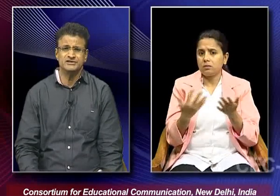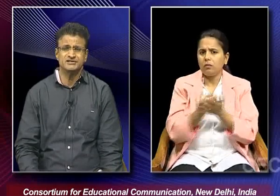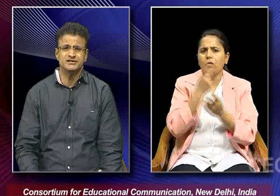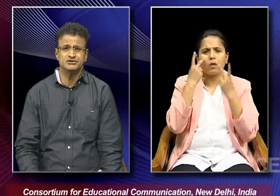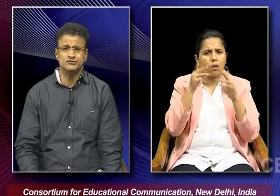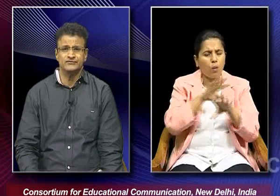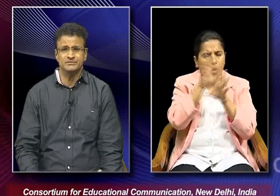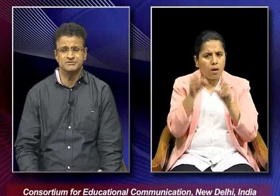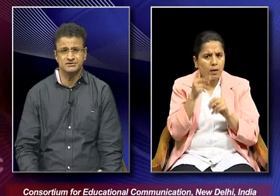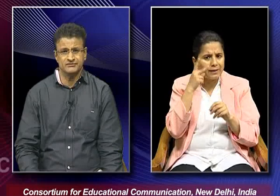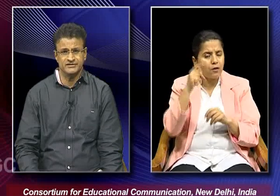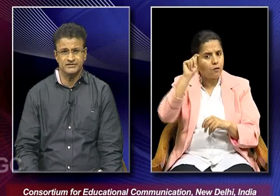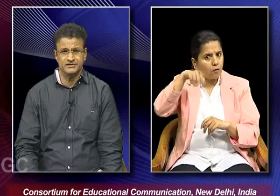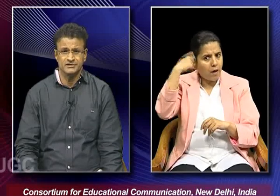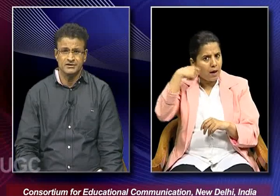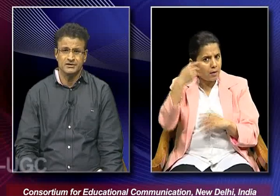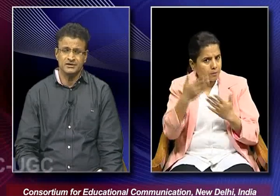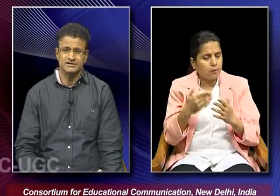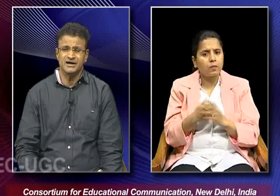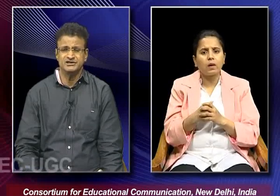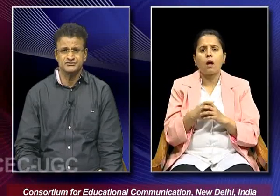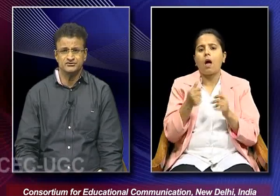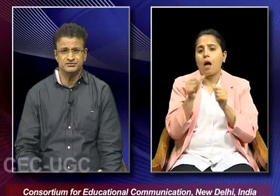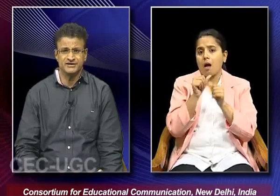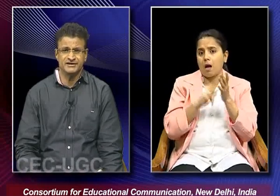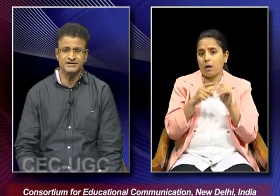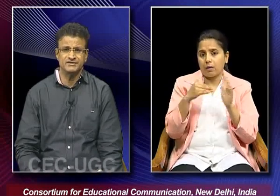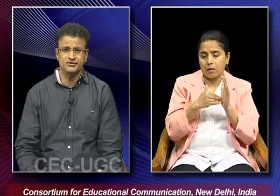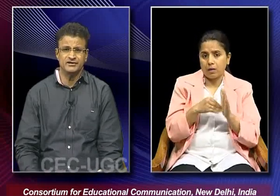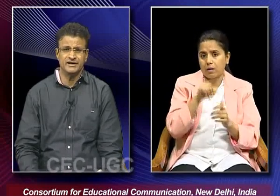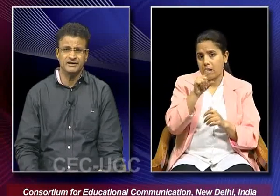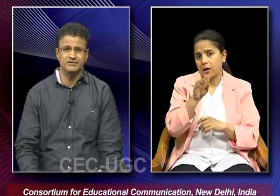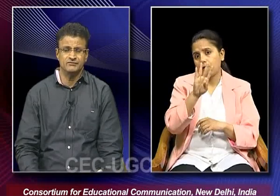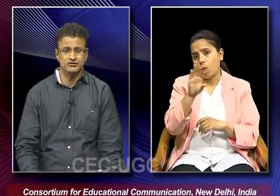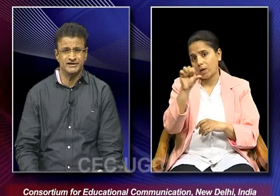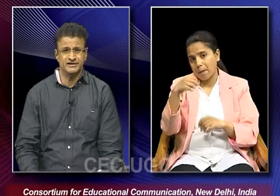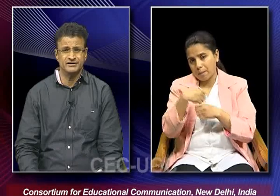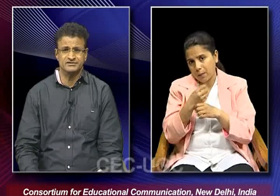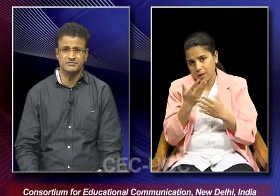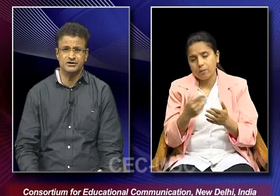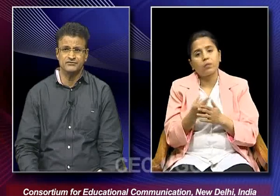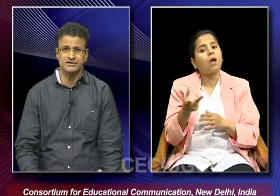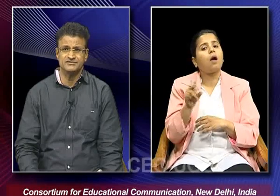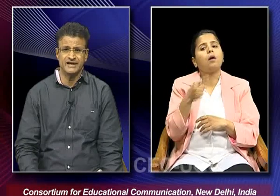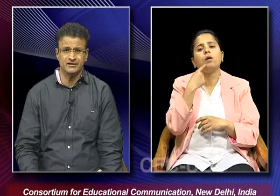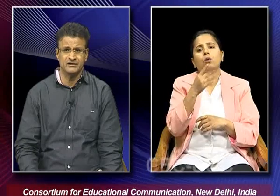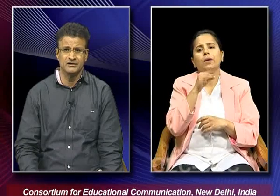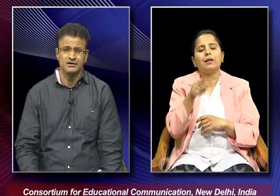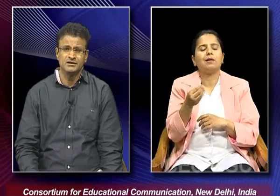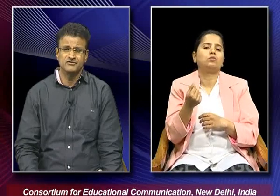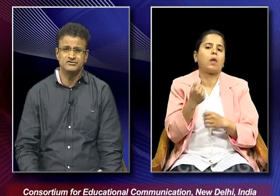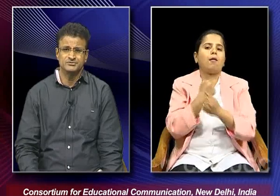all these kinds of films, whether Andaz, which was made in 1949, was again some kind of a love